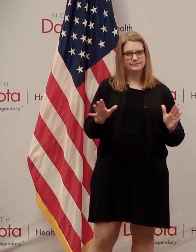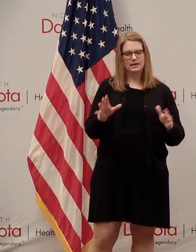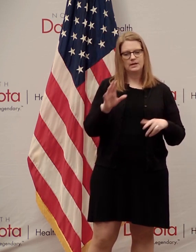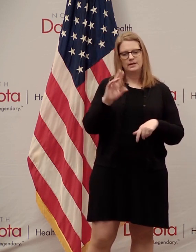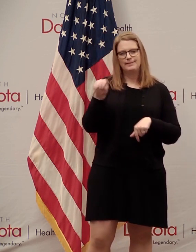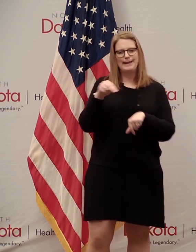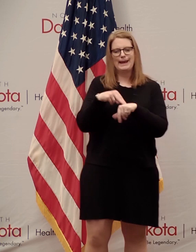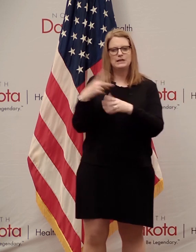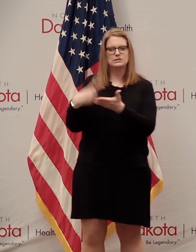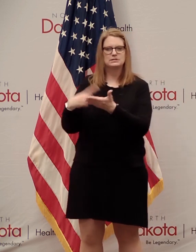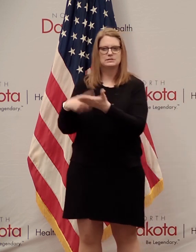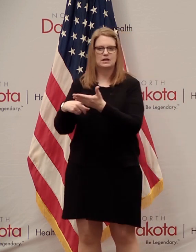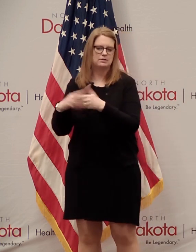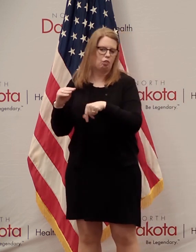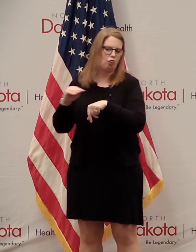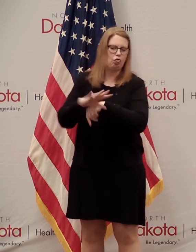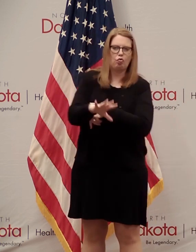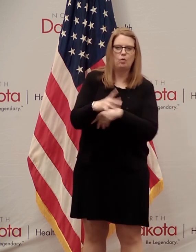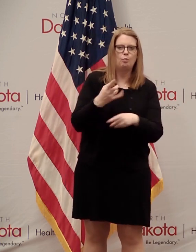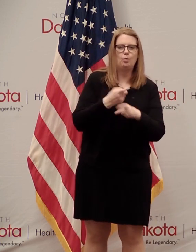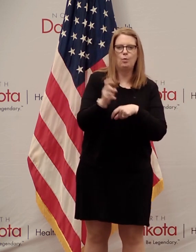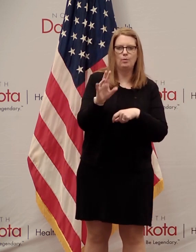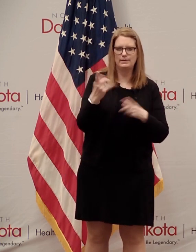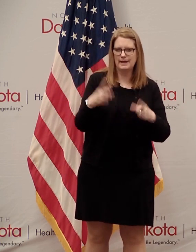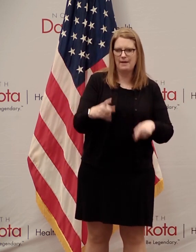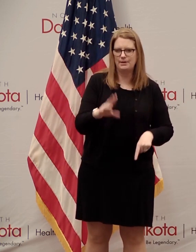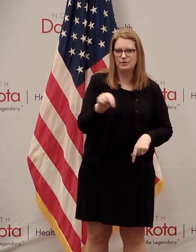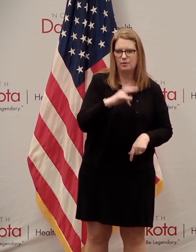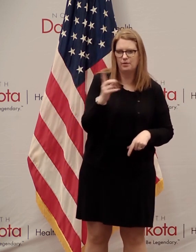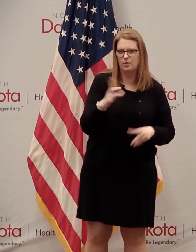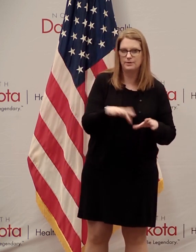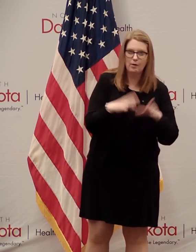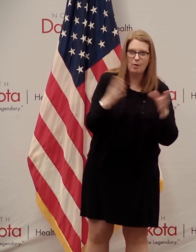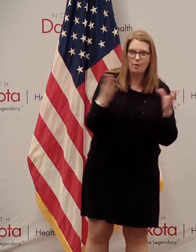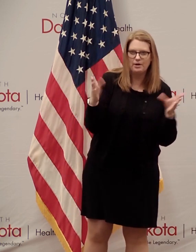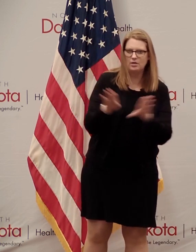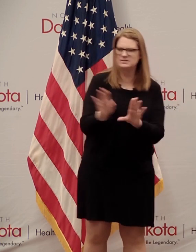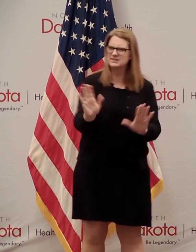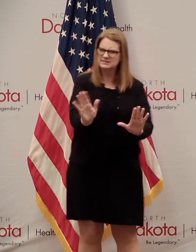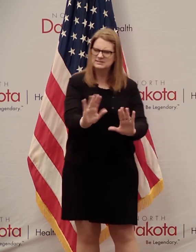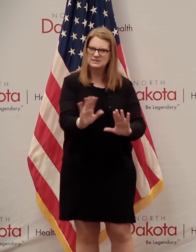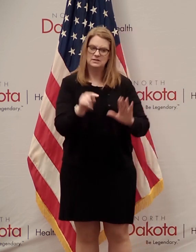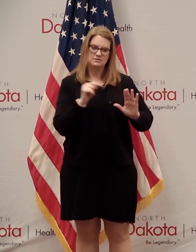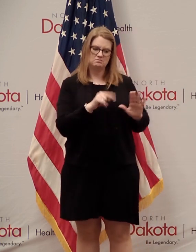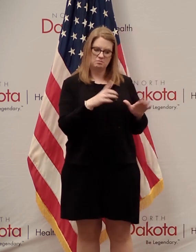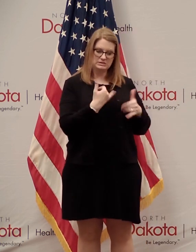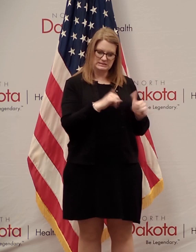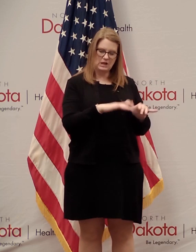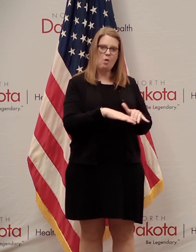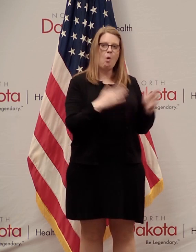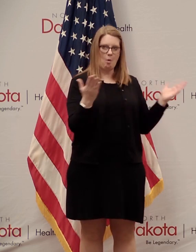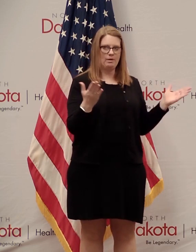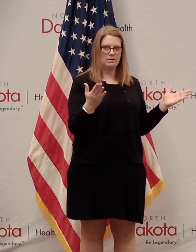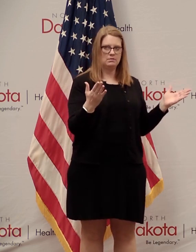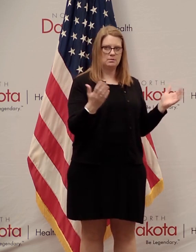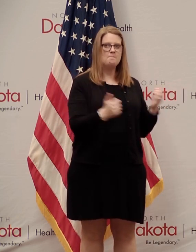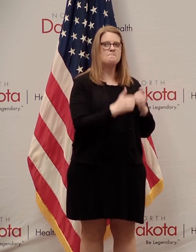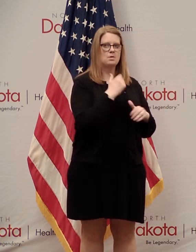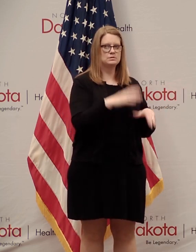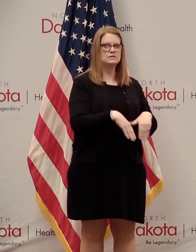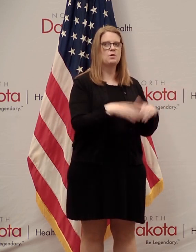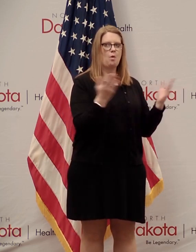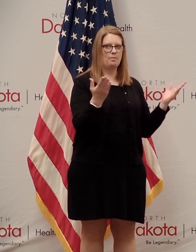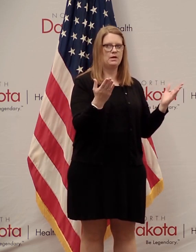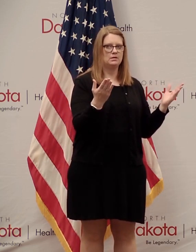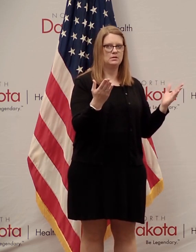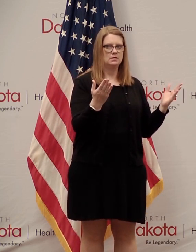national discussion blur into North Dakota about what's open or closed, because a very narrow part is here, and we've got more open than almost